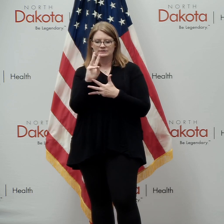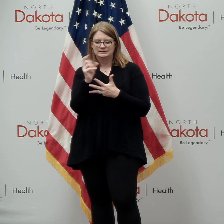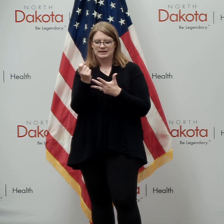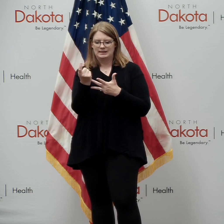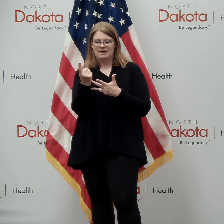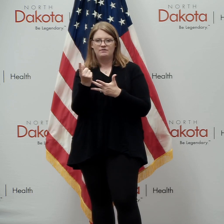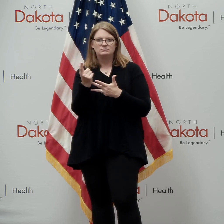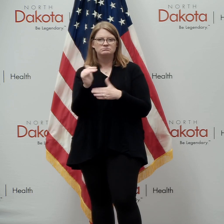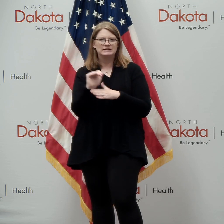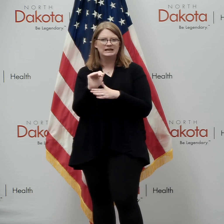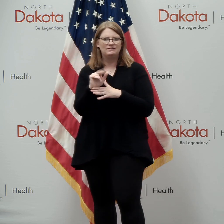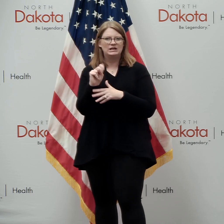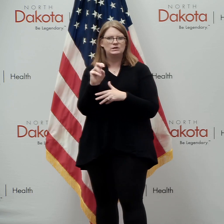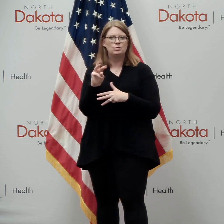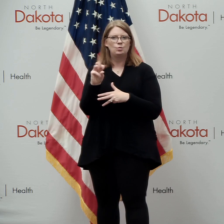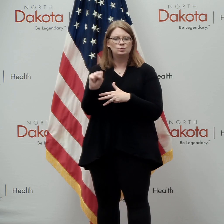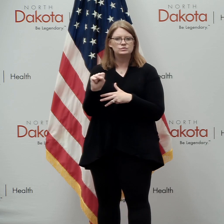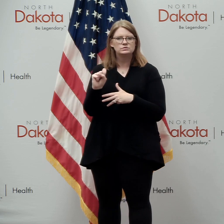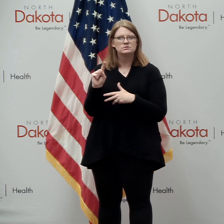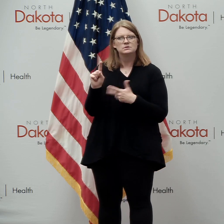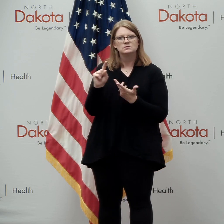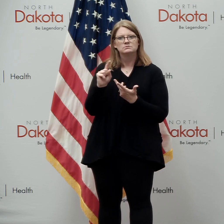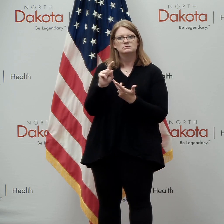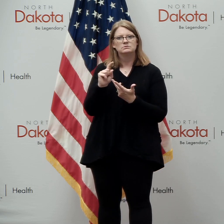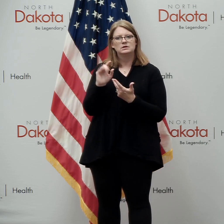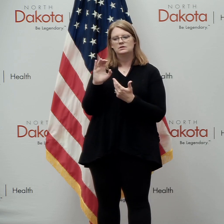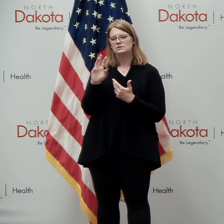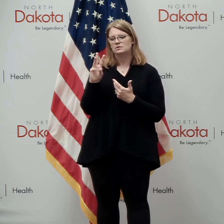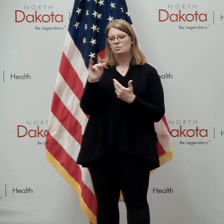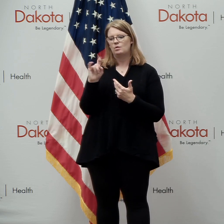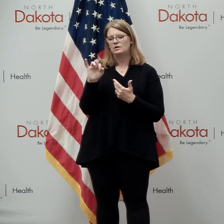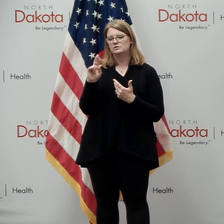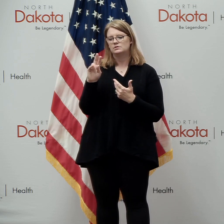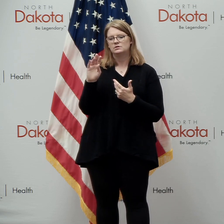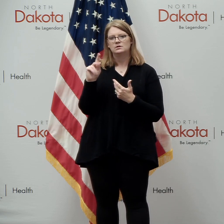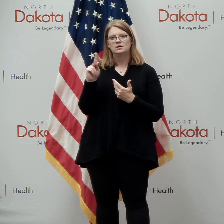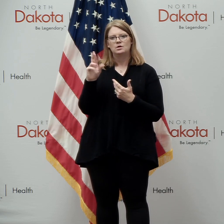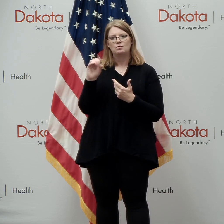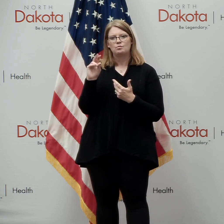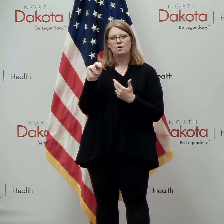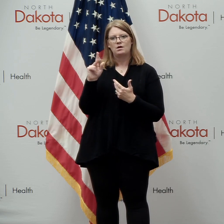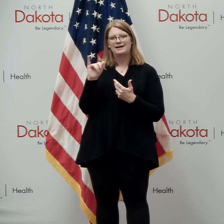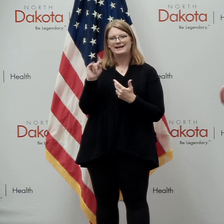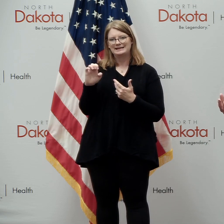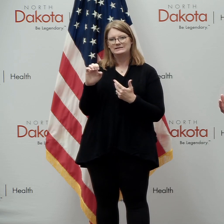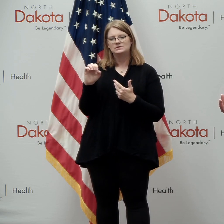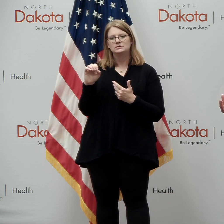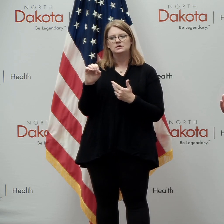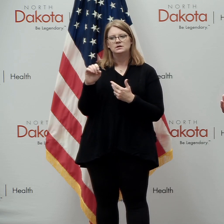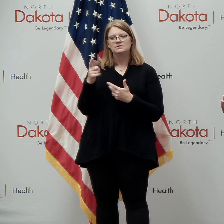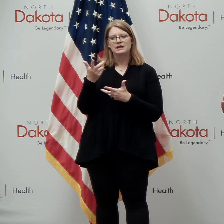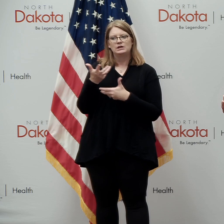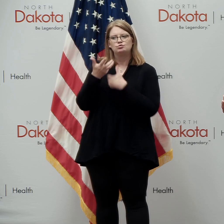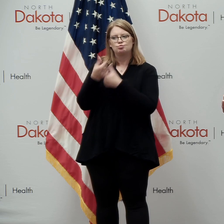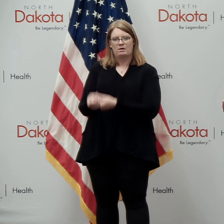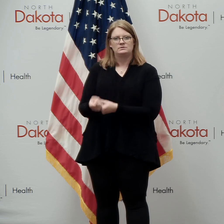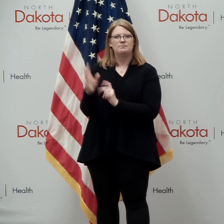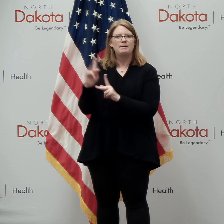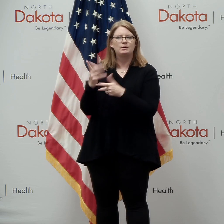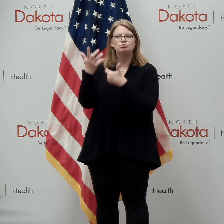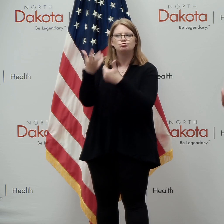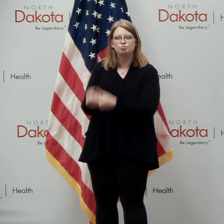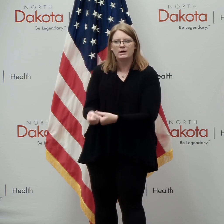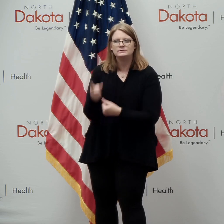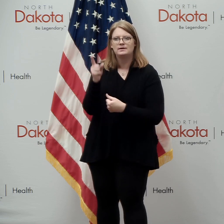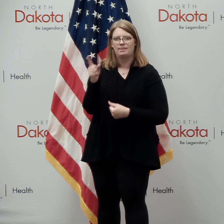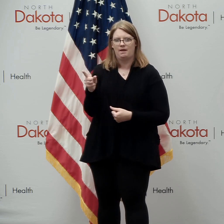news, those evening newscasters, the Walter Cronkites and the Tom Brokaws were among the most trusted people in America. I mean,